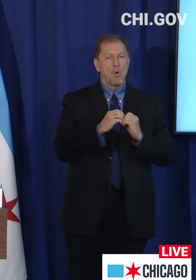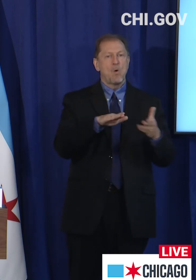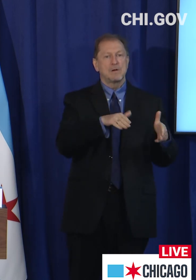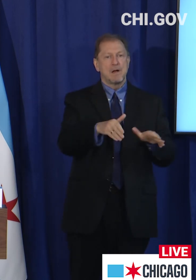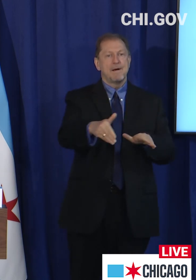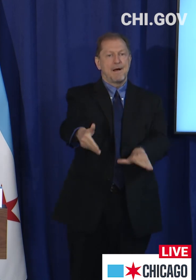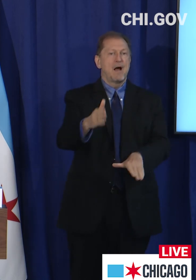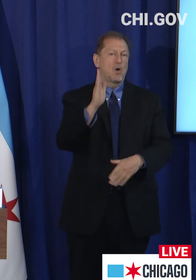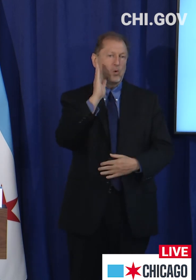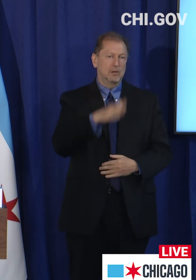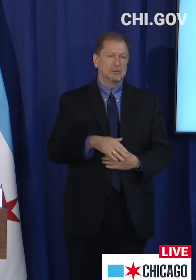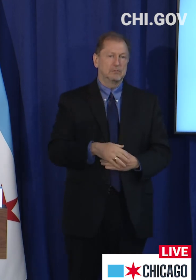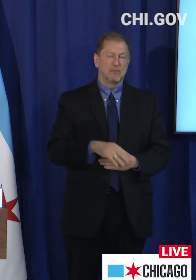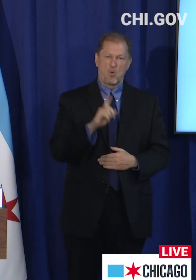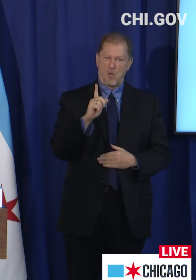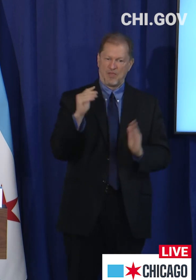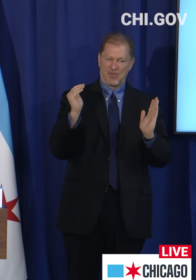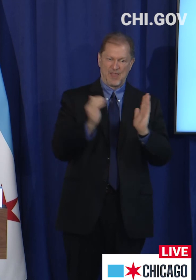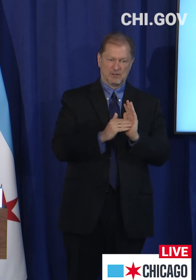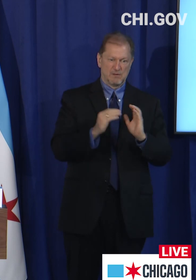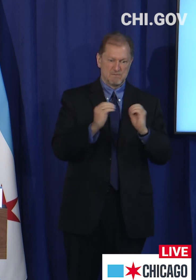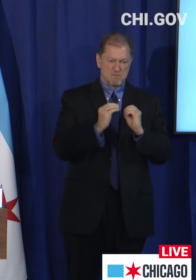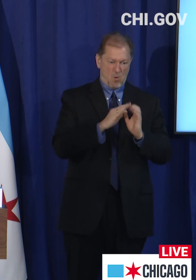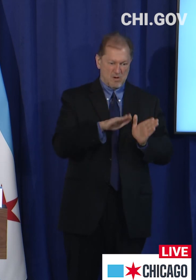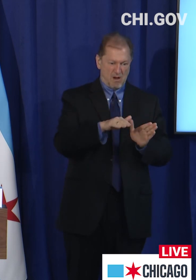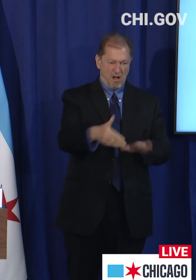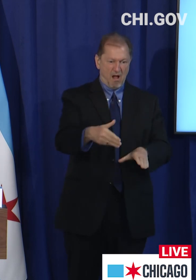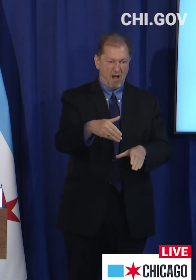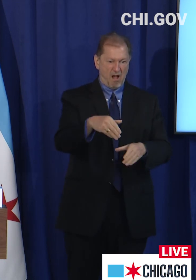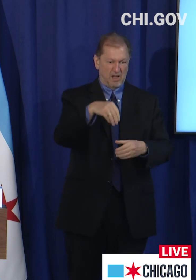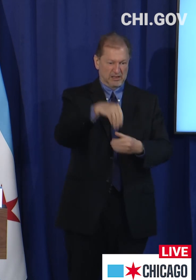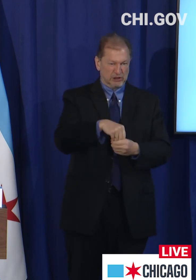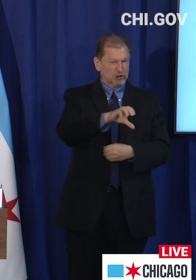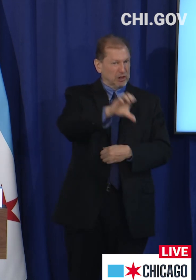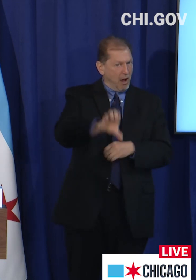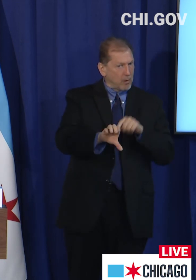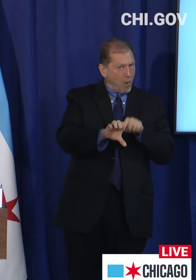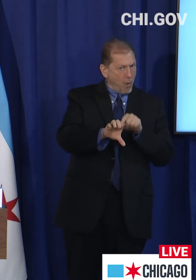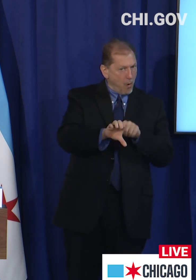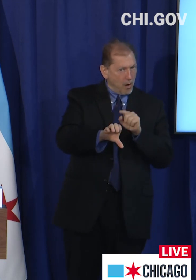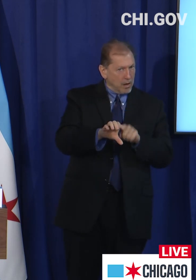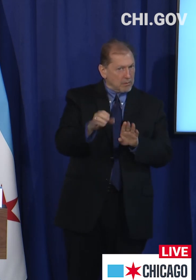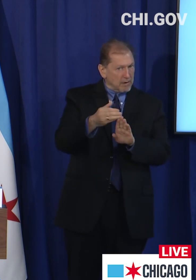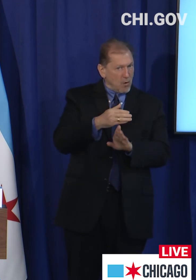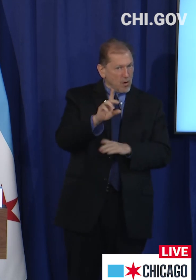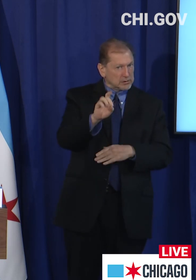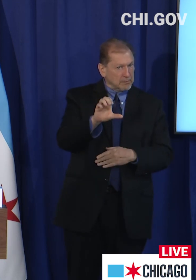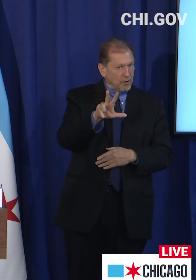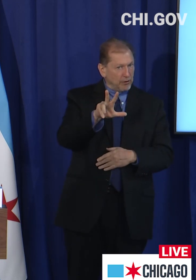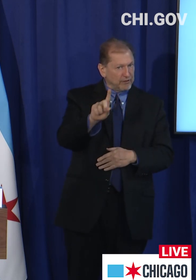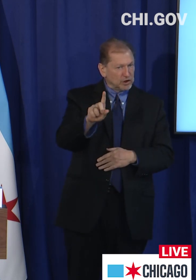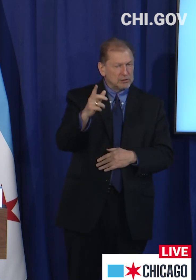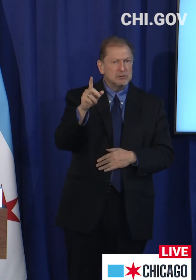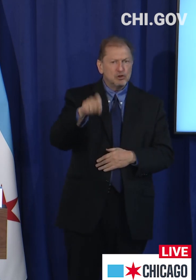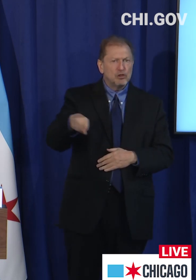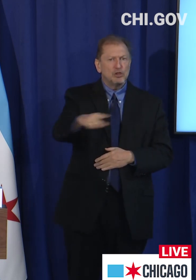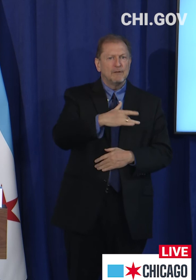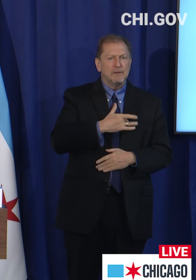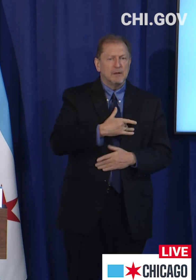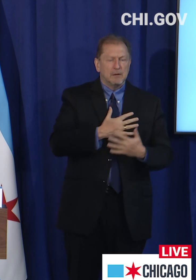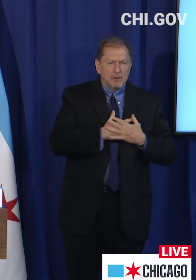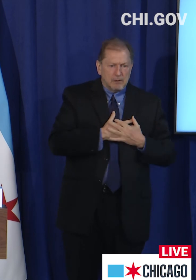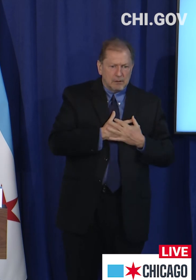be a sobering reminder and figure for all of us. But what that number doesn't include is the broader